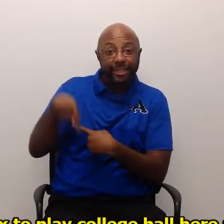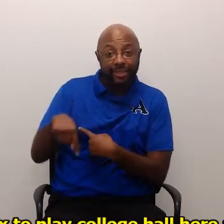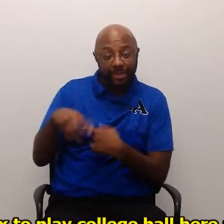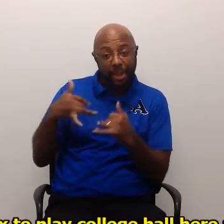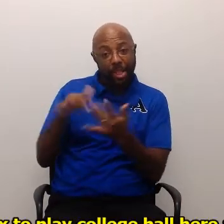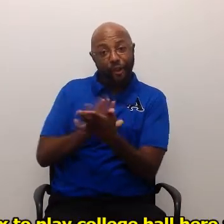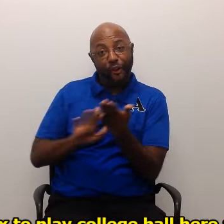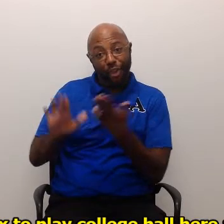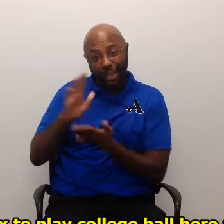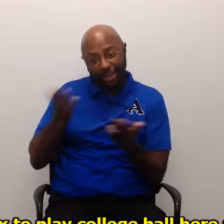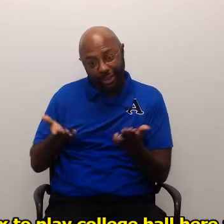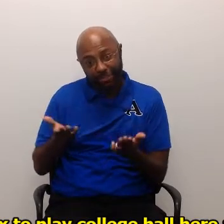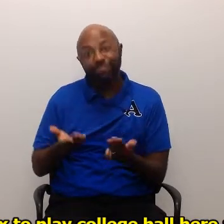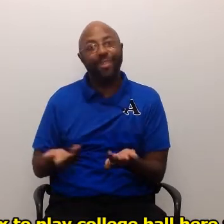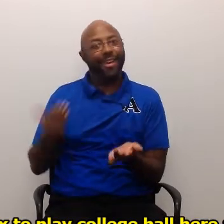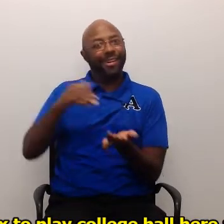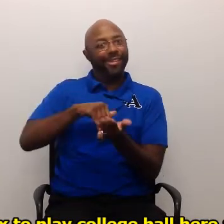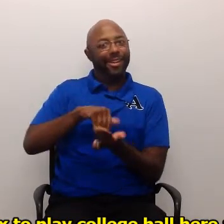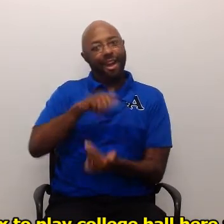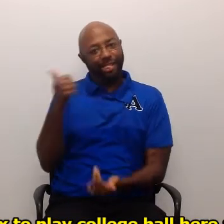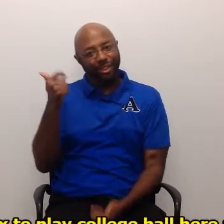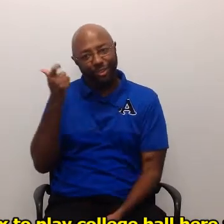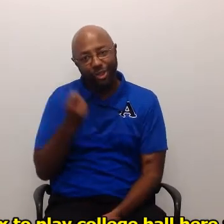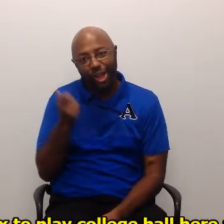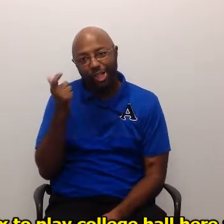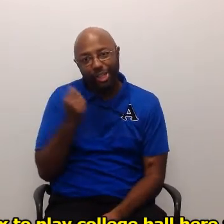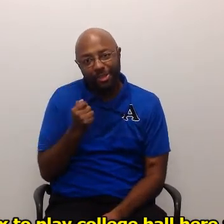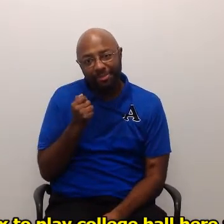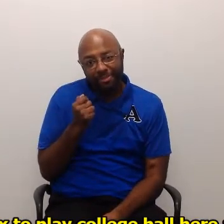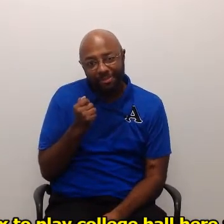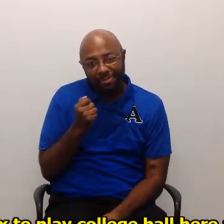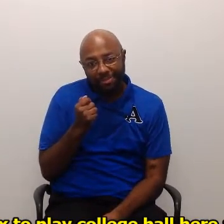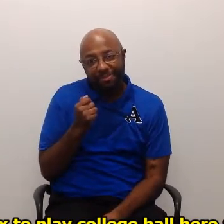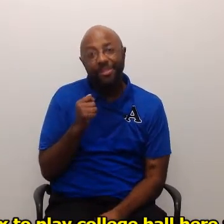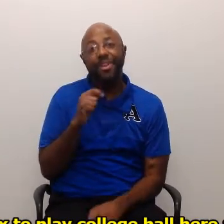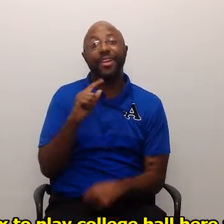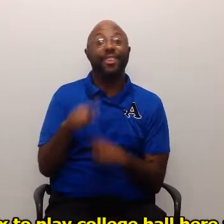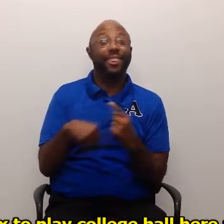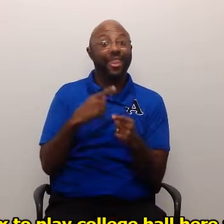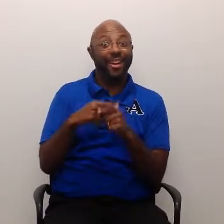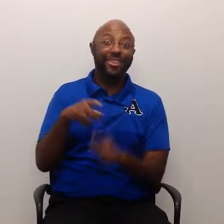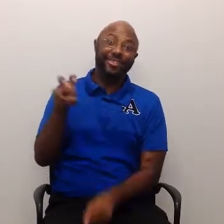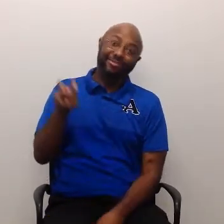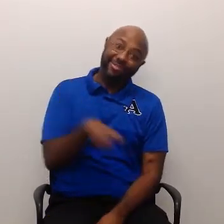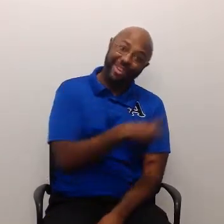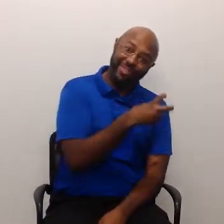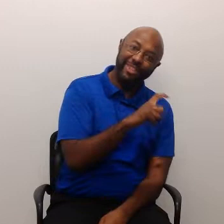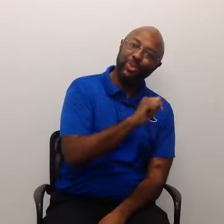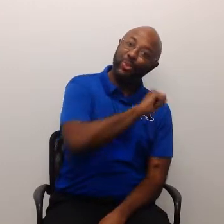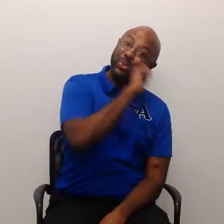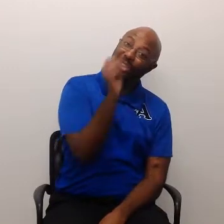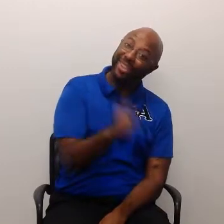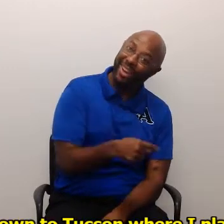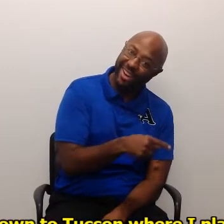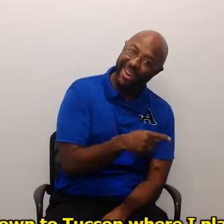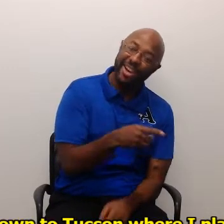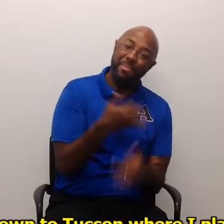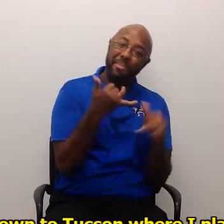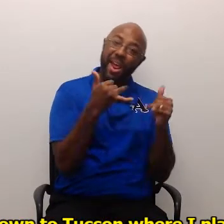I moved to Phoenix to play college ball here. I got another scholarship. And then I went down